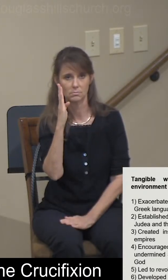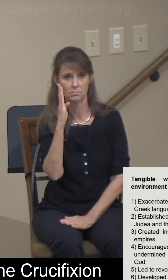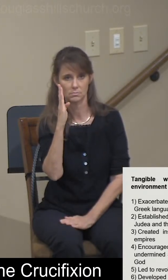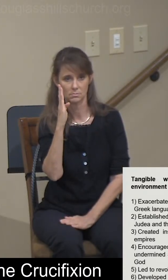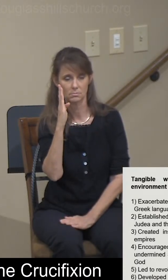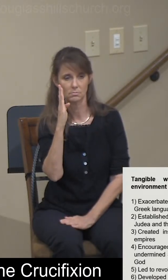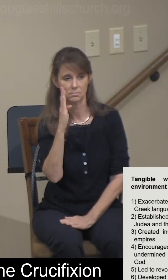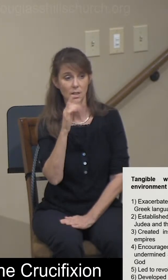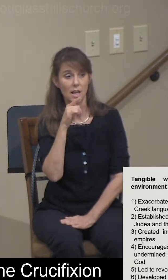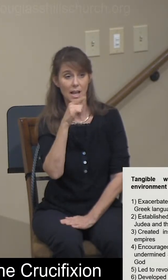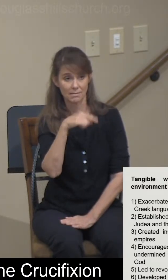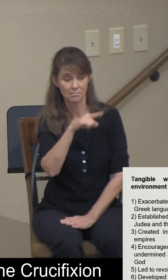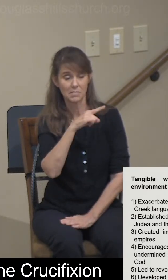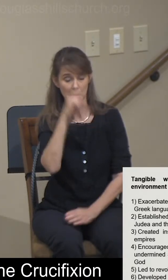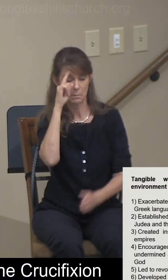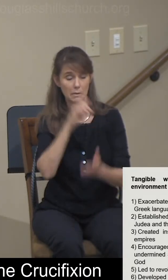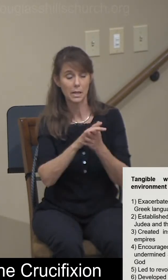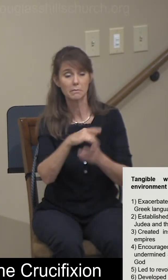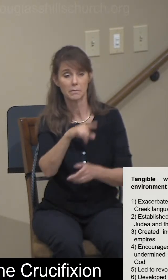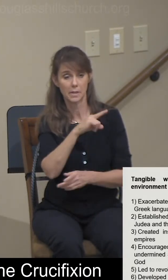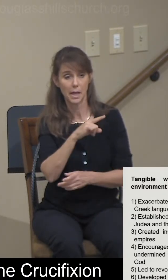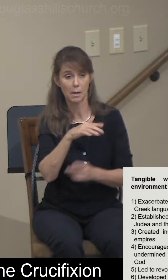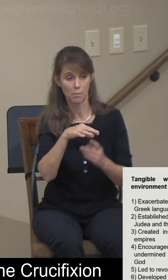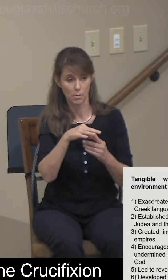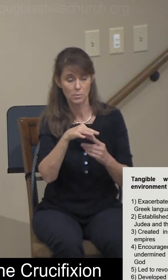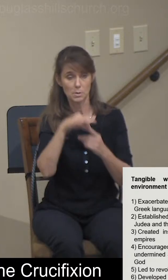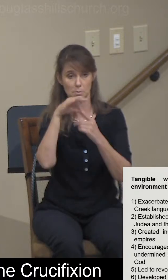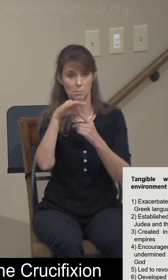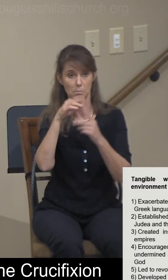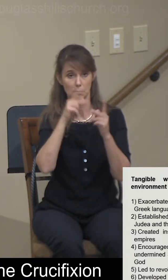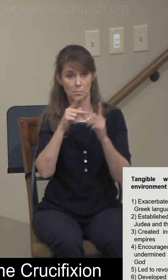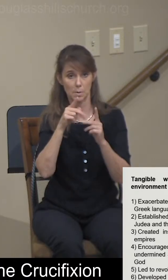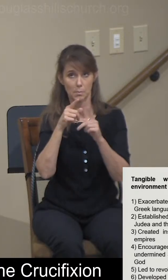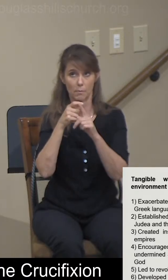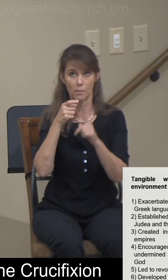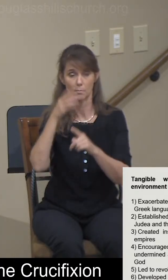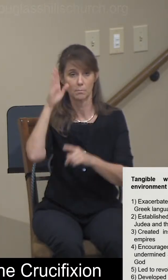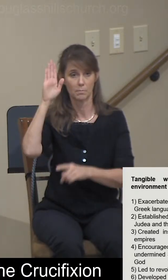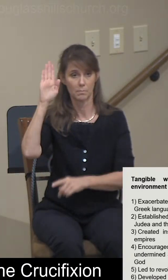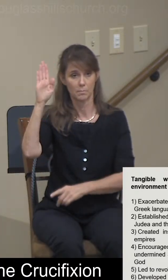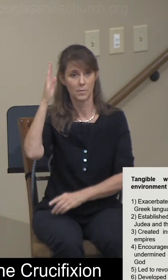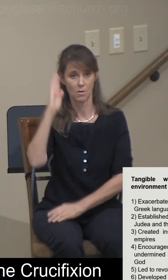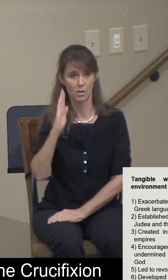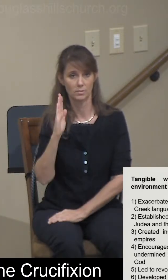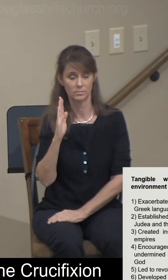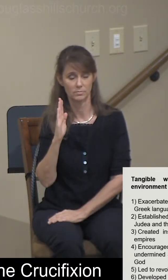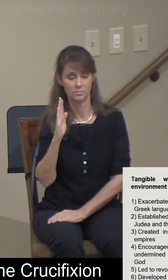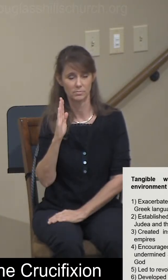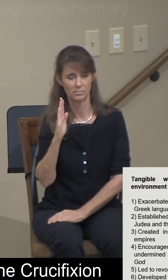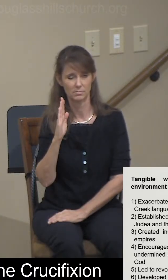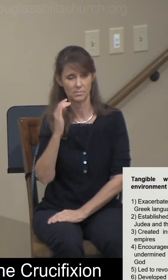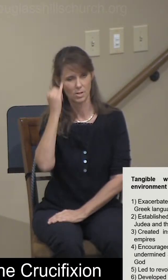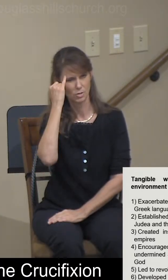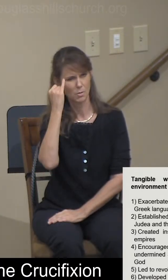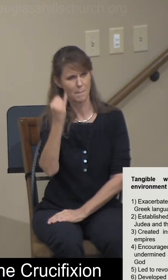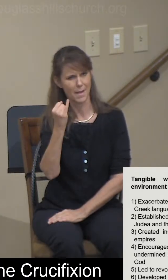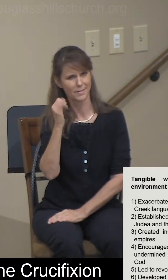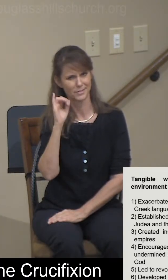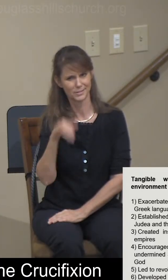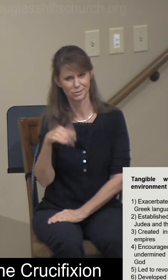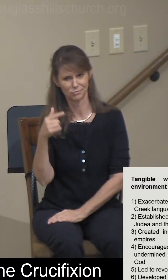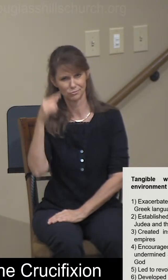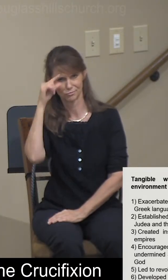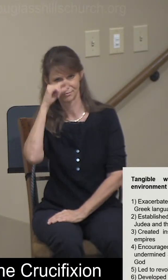people of that one true God. You can only begin then to imagine how a civilization like